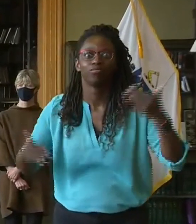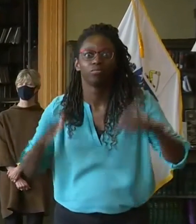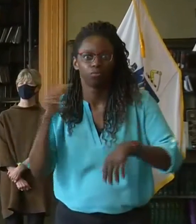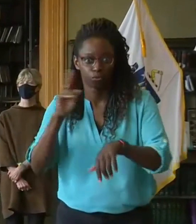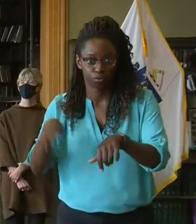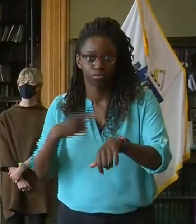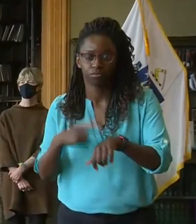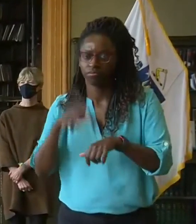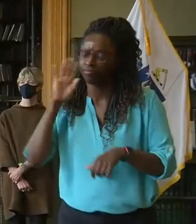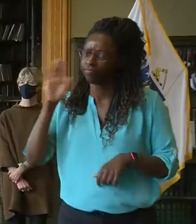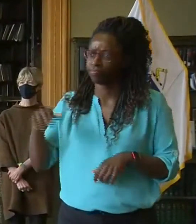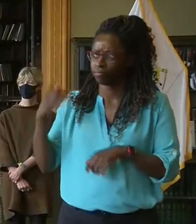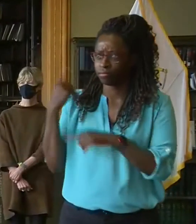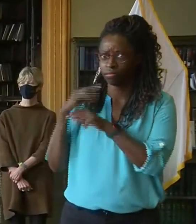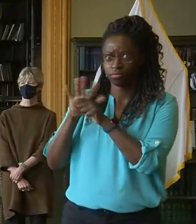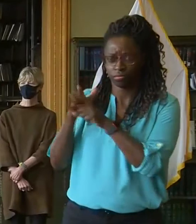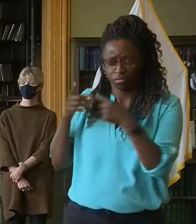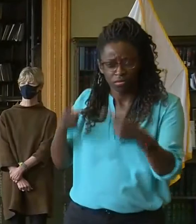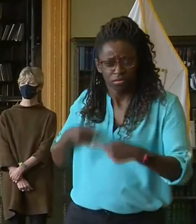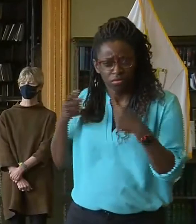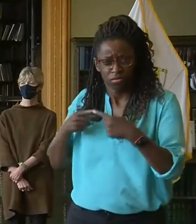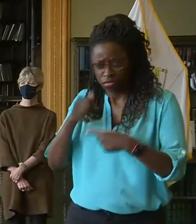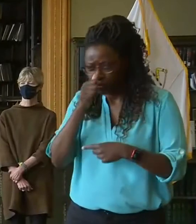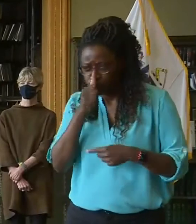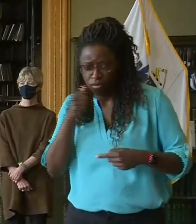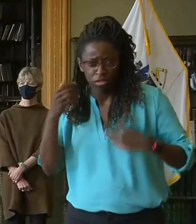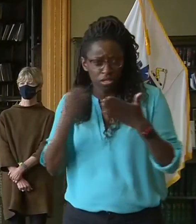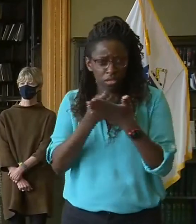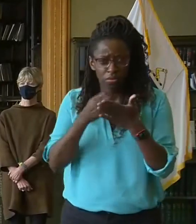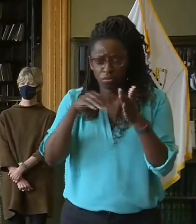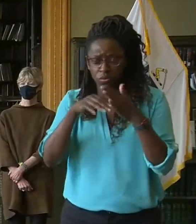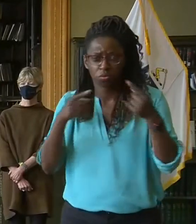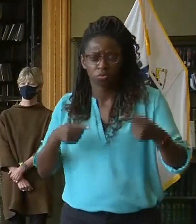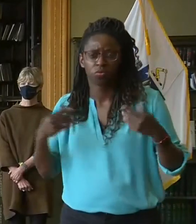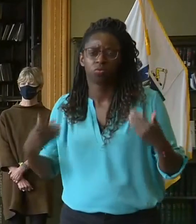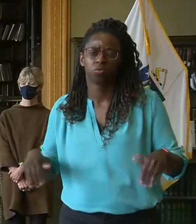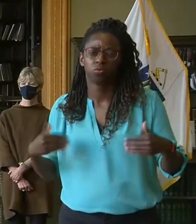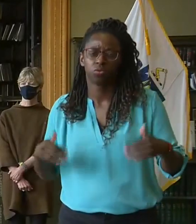work that so many people have done and continue to move Massachusetts forward together.